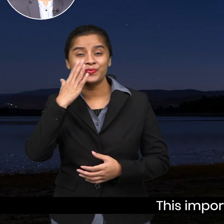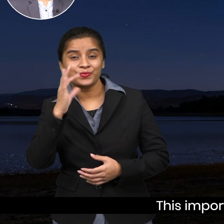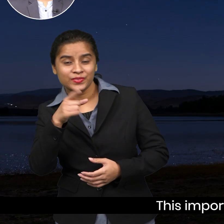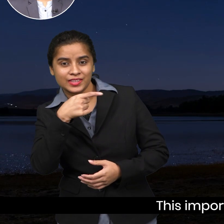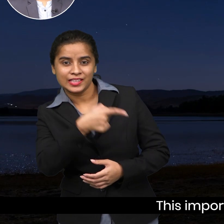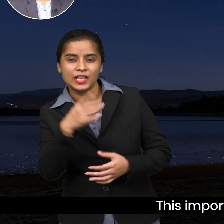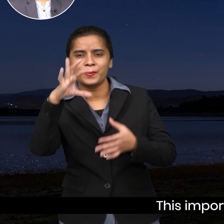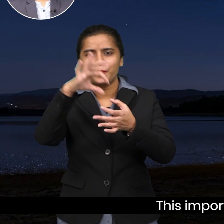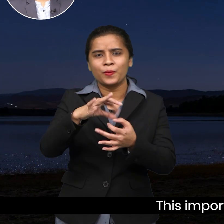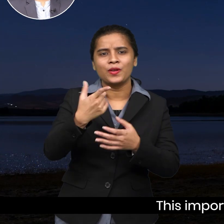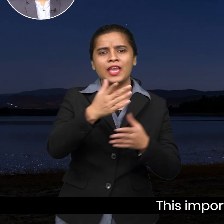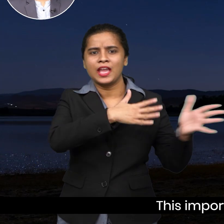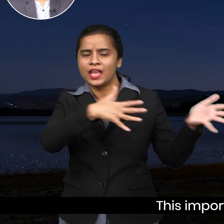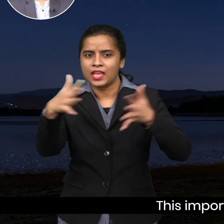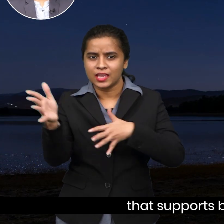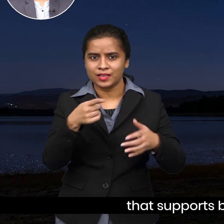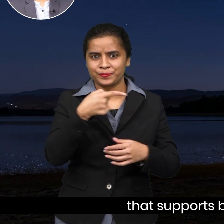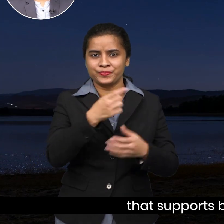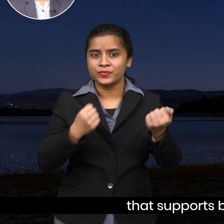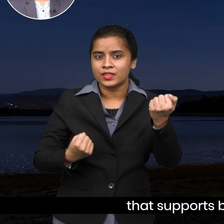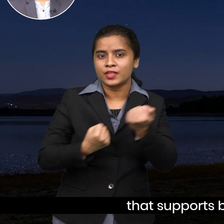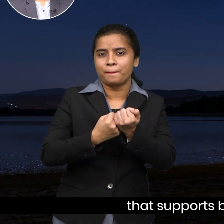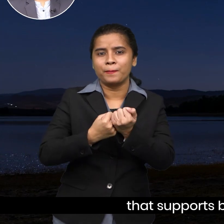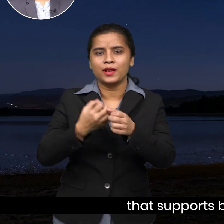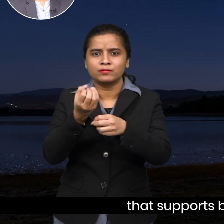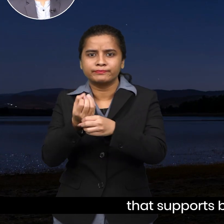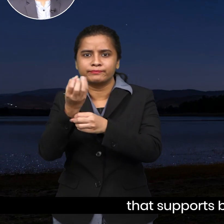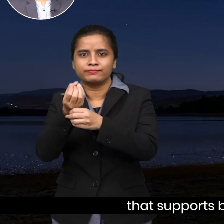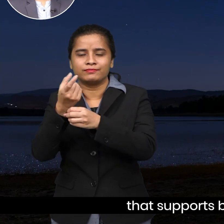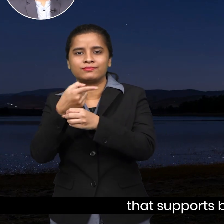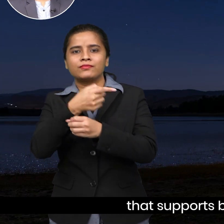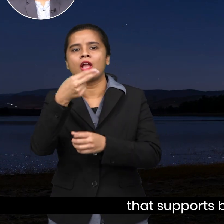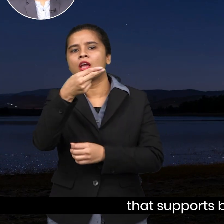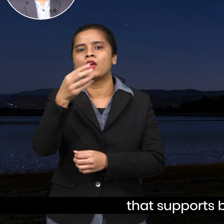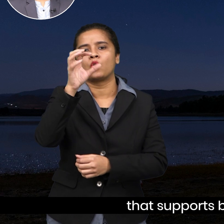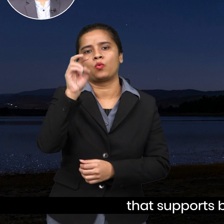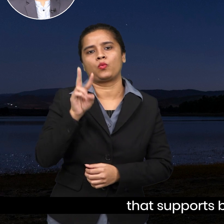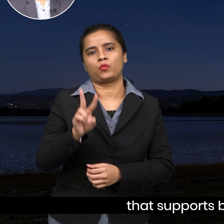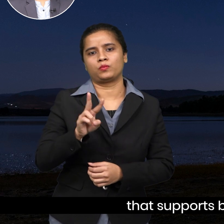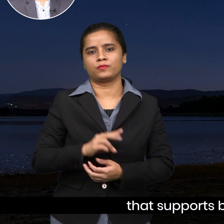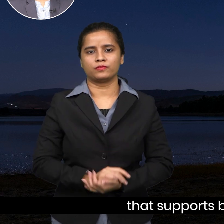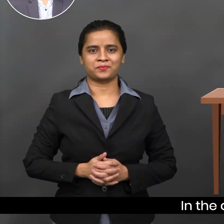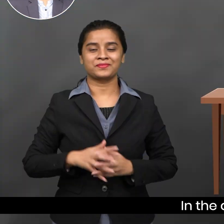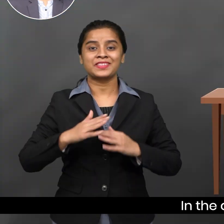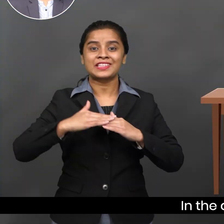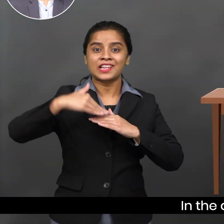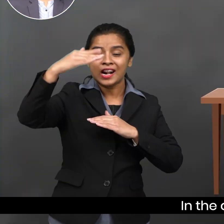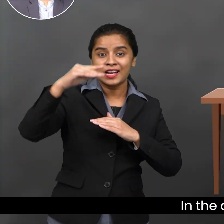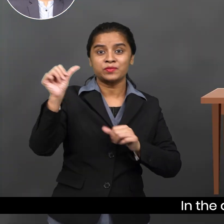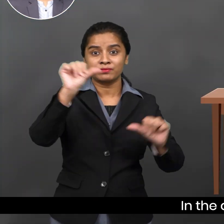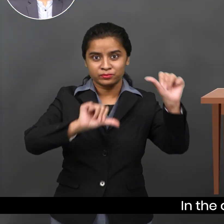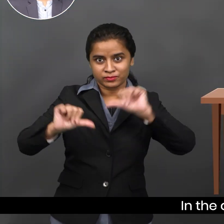This important component of air that supports burning is known as oxygen. In the